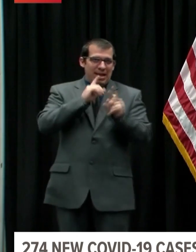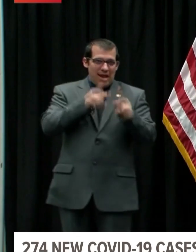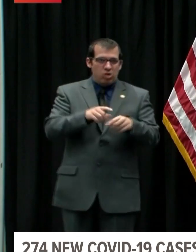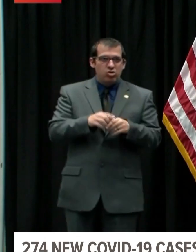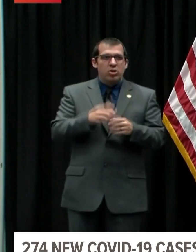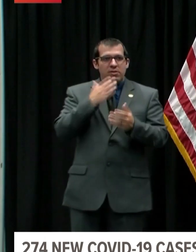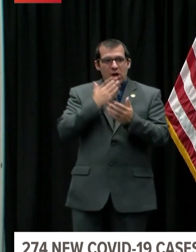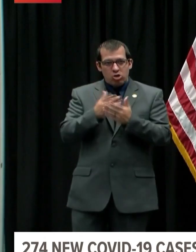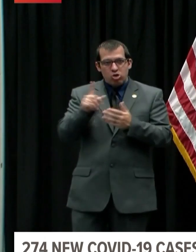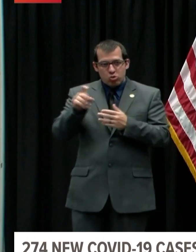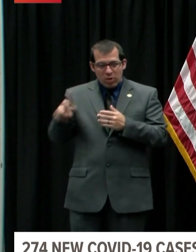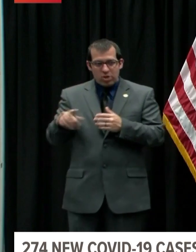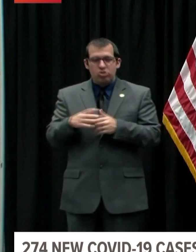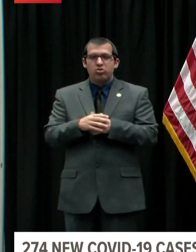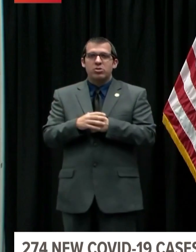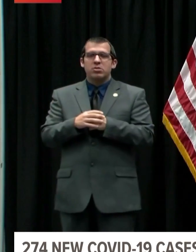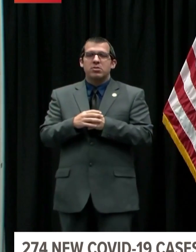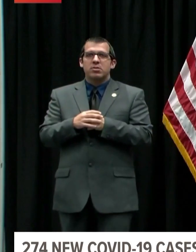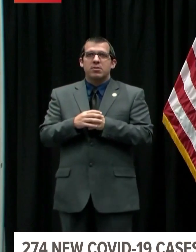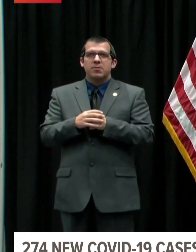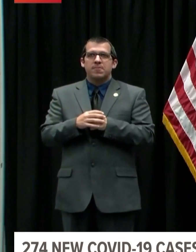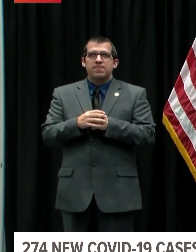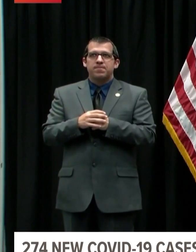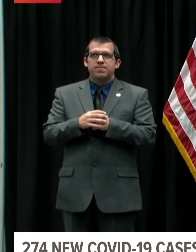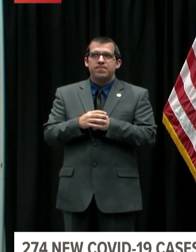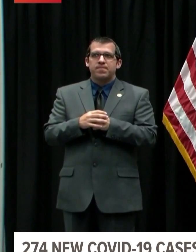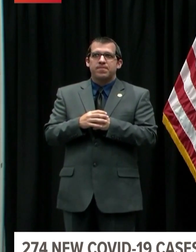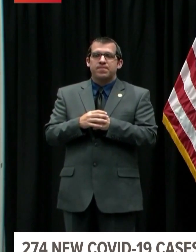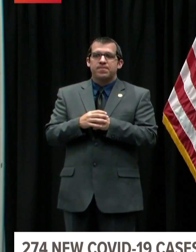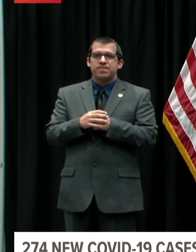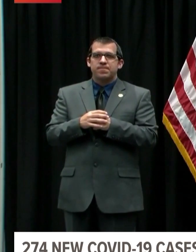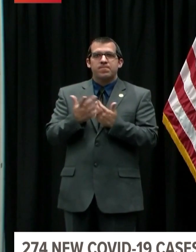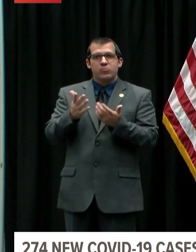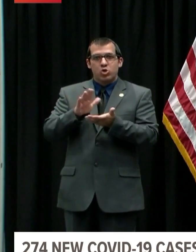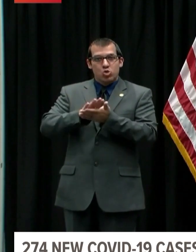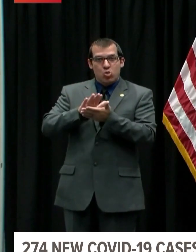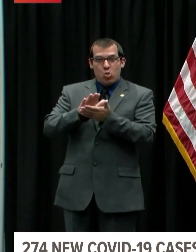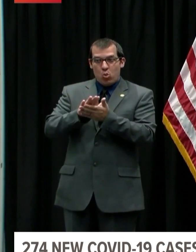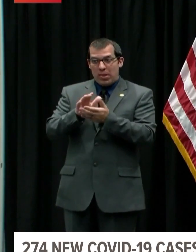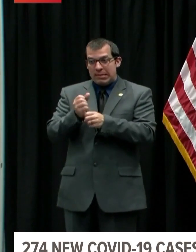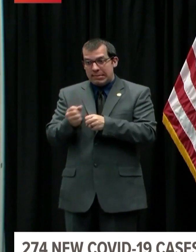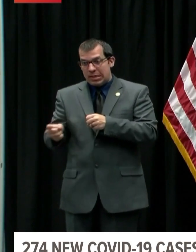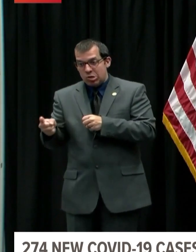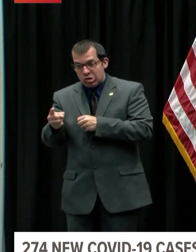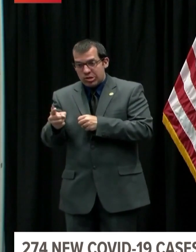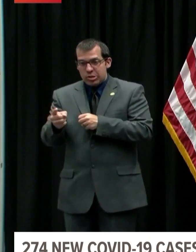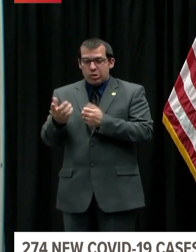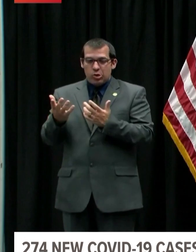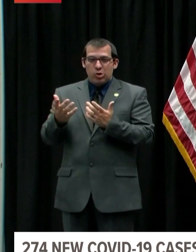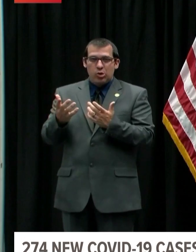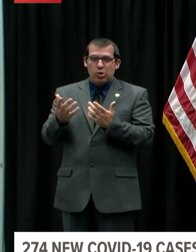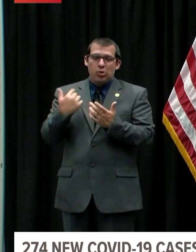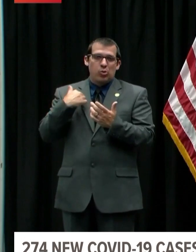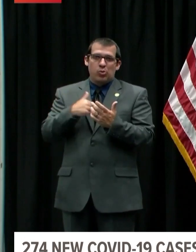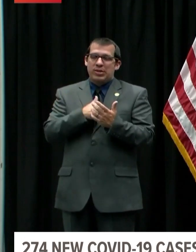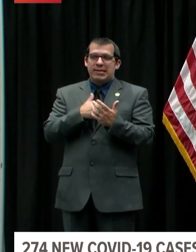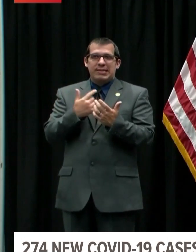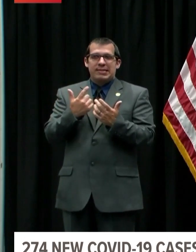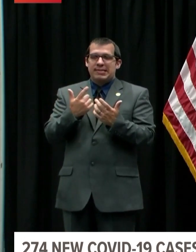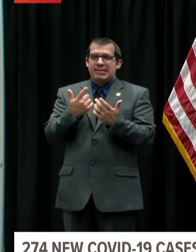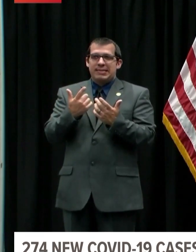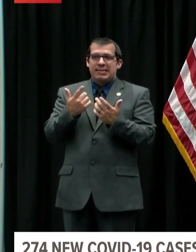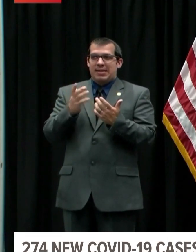it's a very good question. And, in terms of school next year, we cannot afford